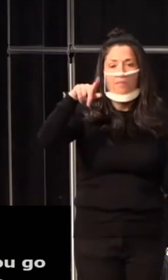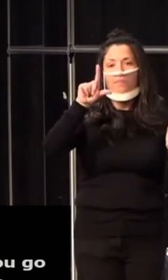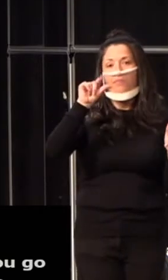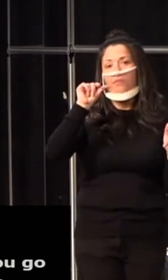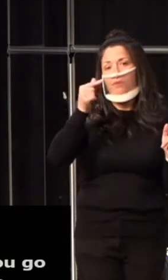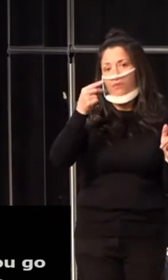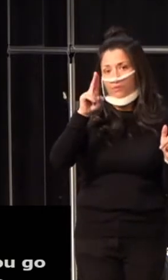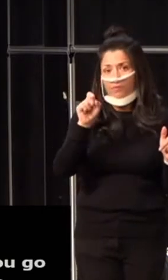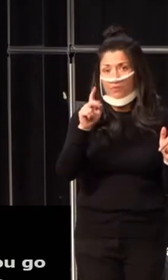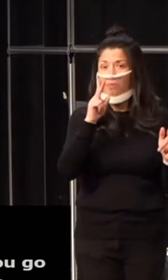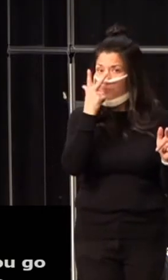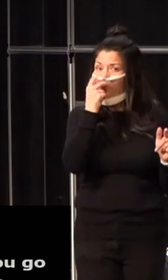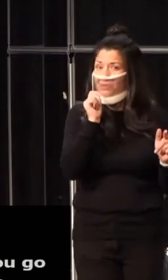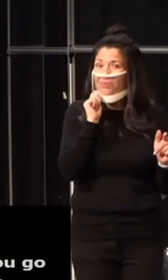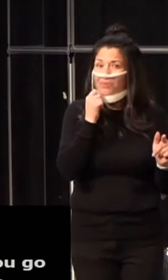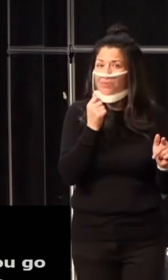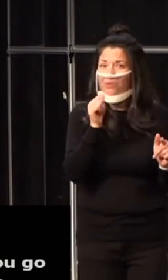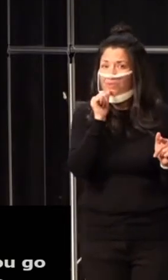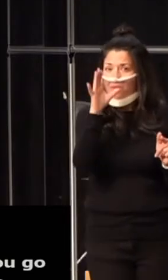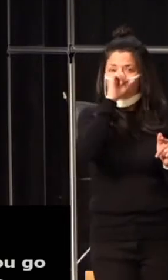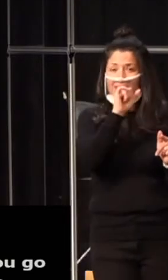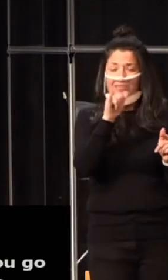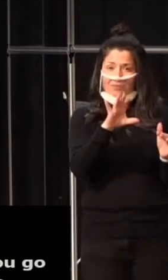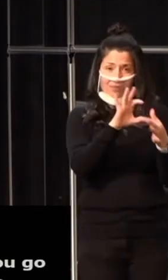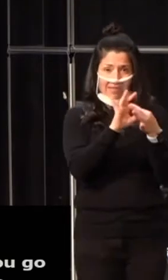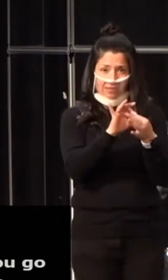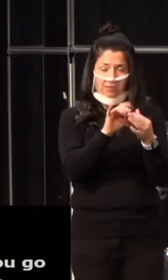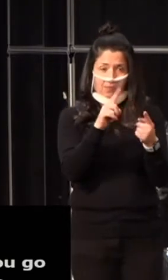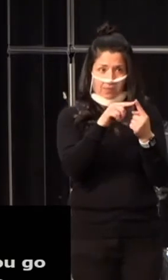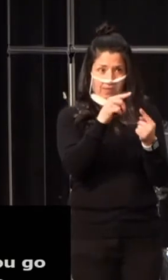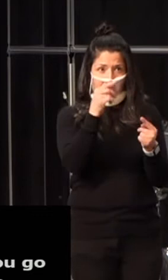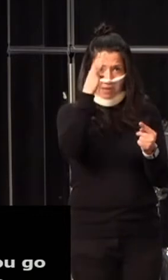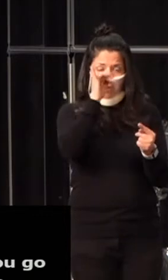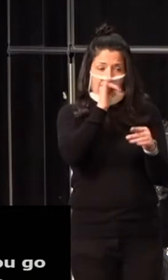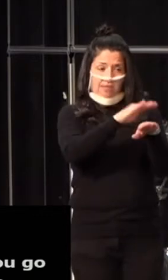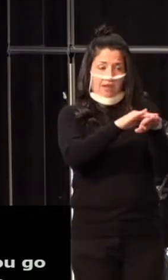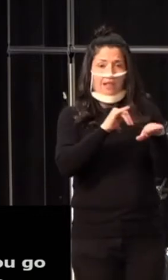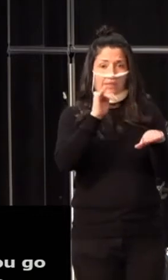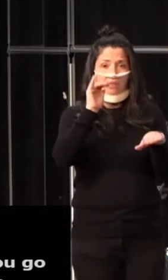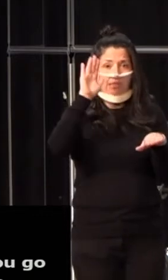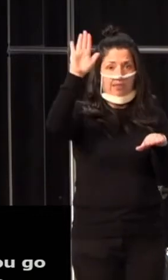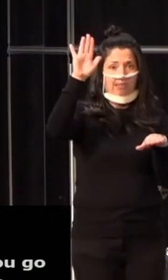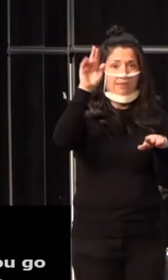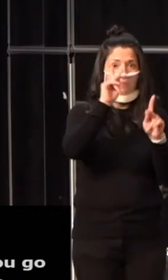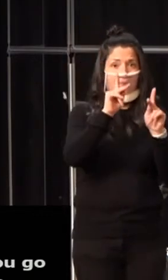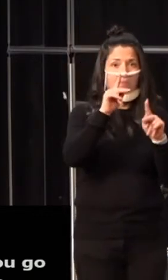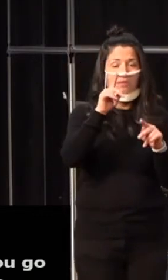Don't miss this relationship that the Lord and what he's calling his people, this sonship.